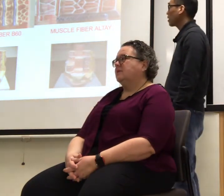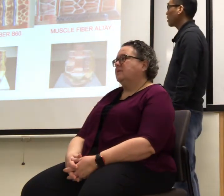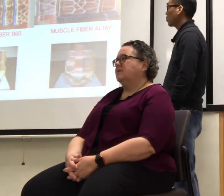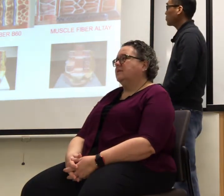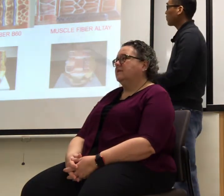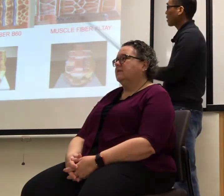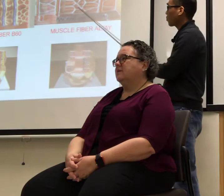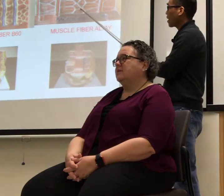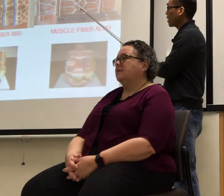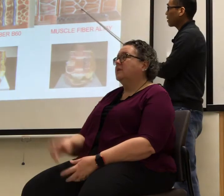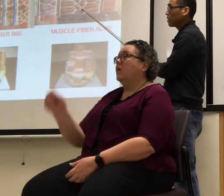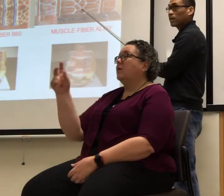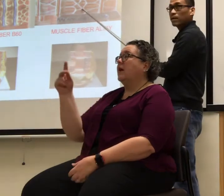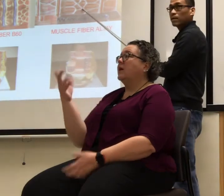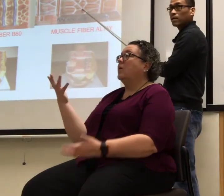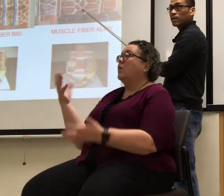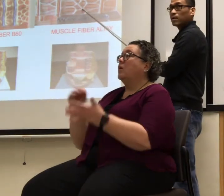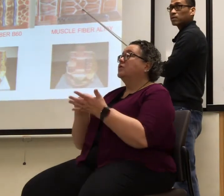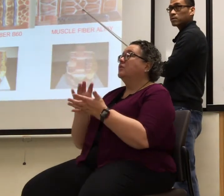Alrighty, what'd you put for number 8?